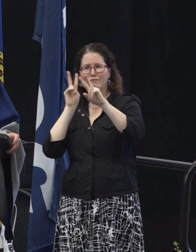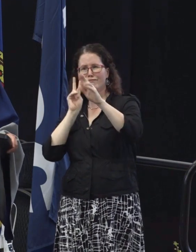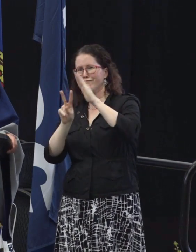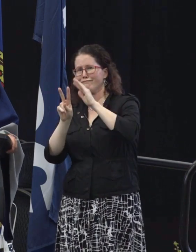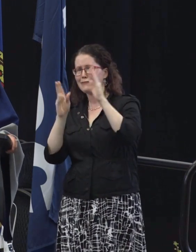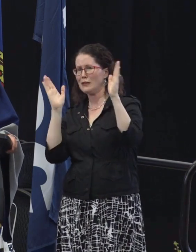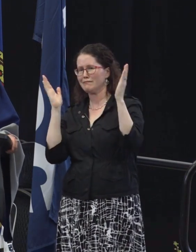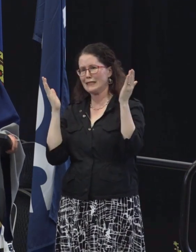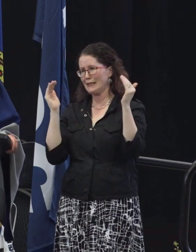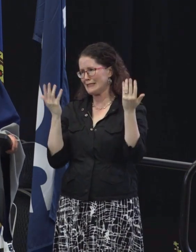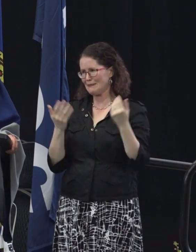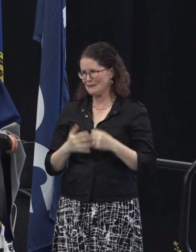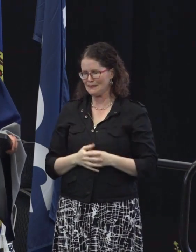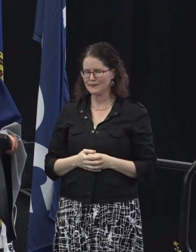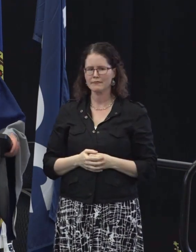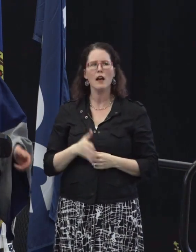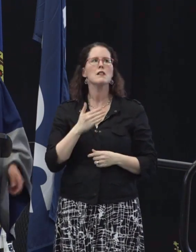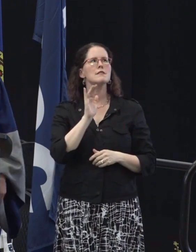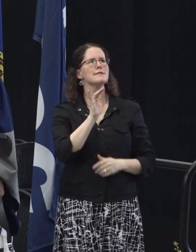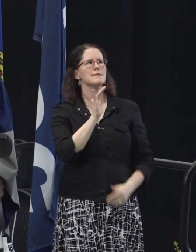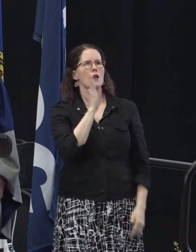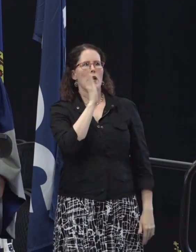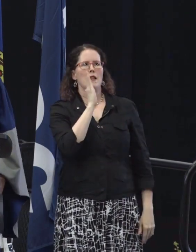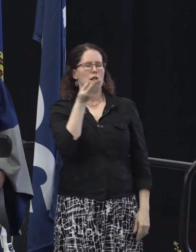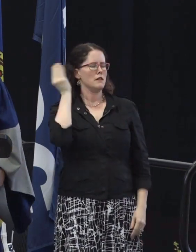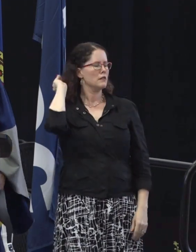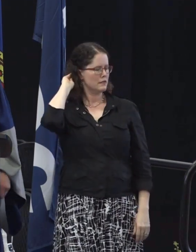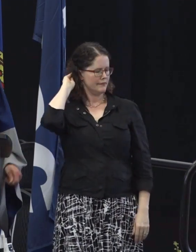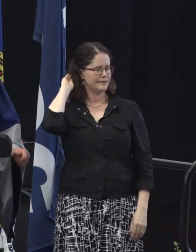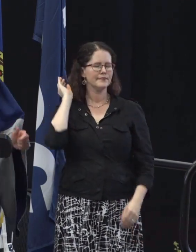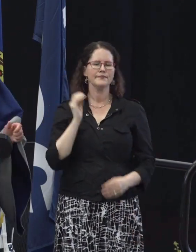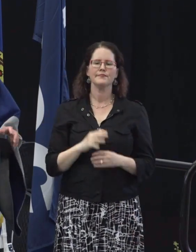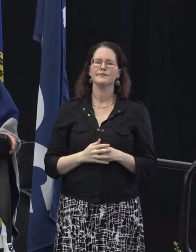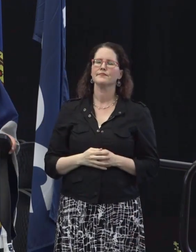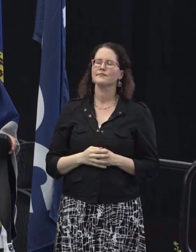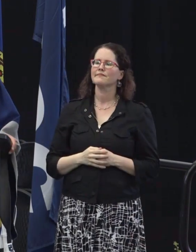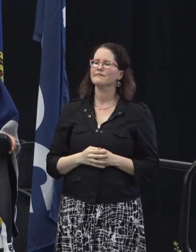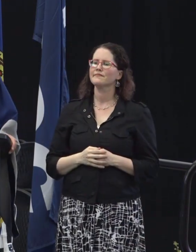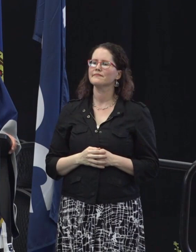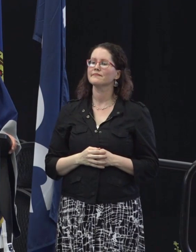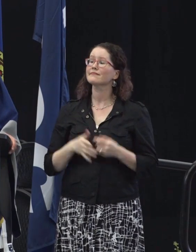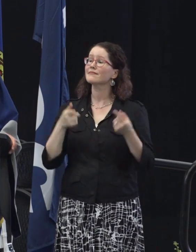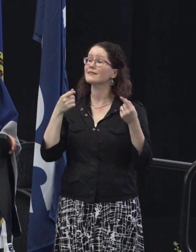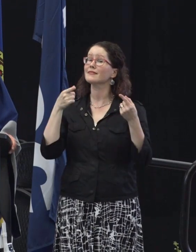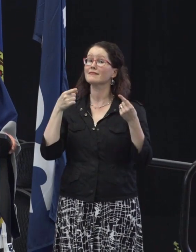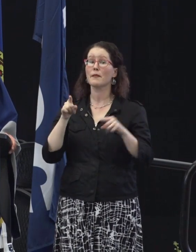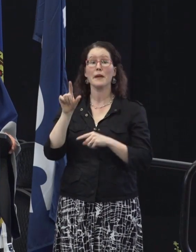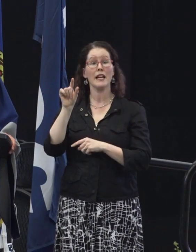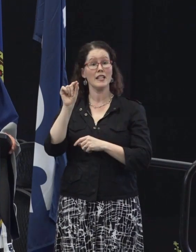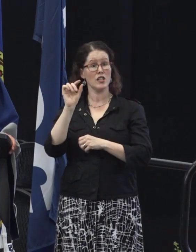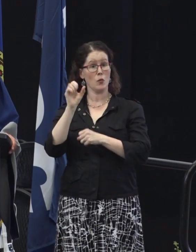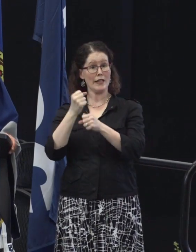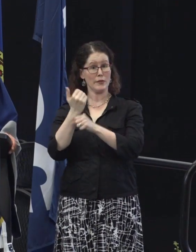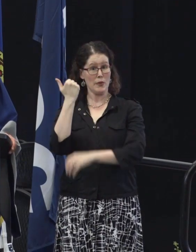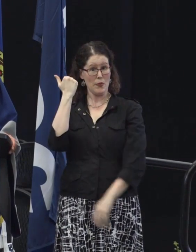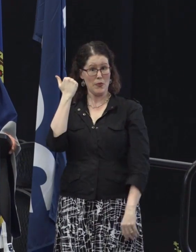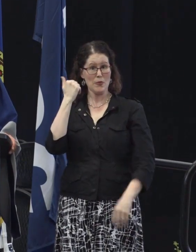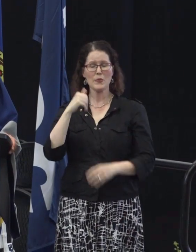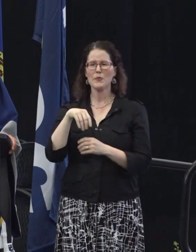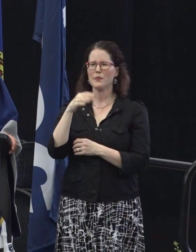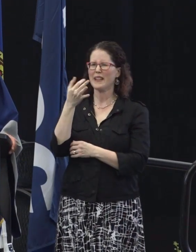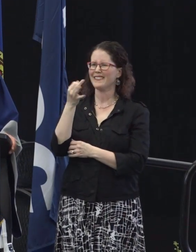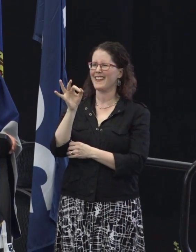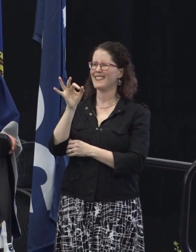forgot her advice, never forgot her call to action. And 20 years later, after my accident in